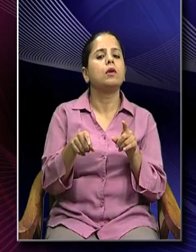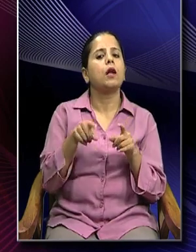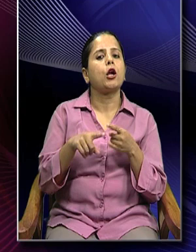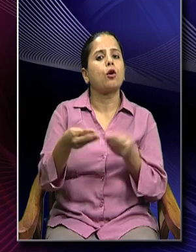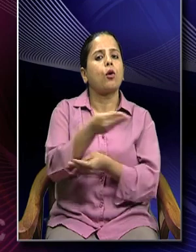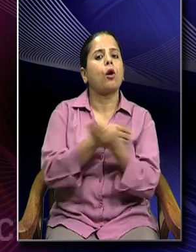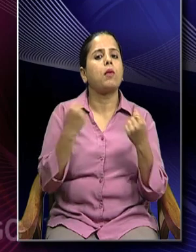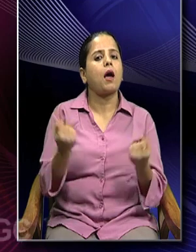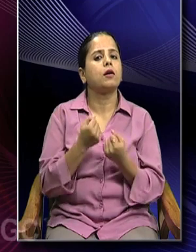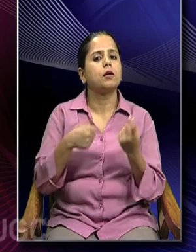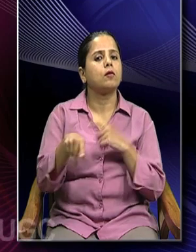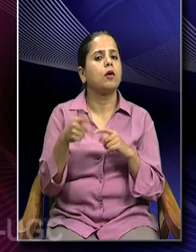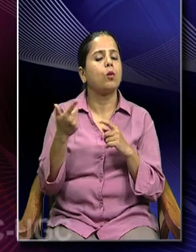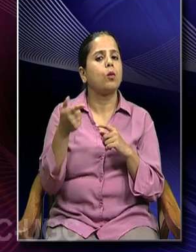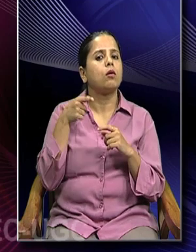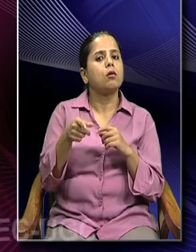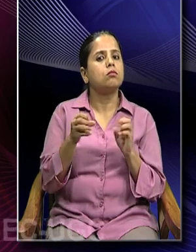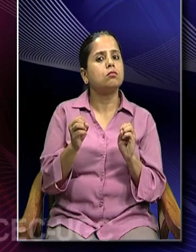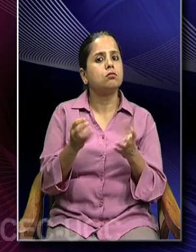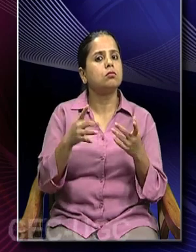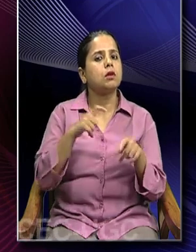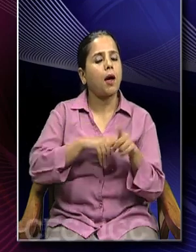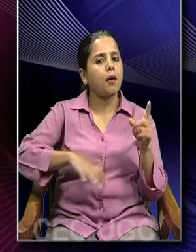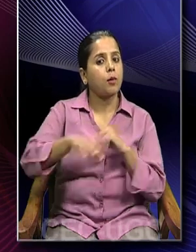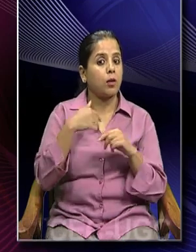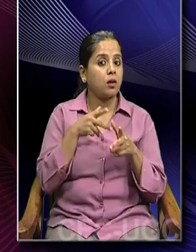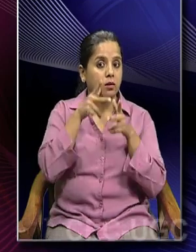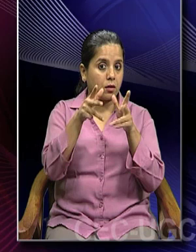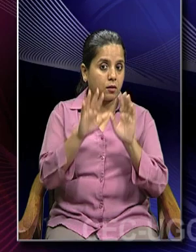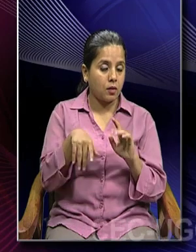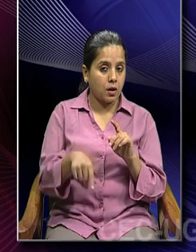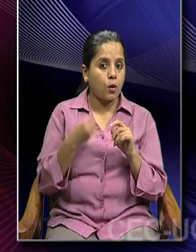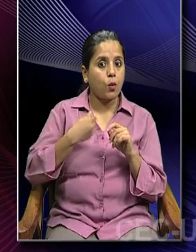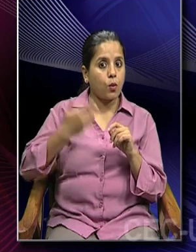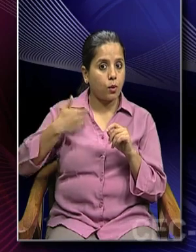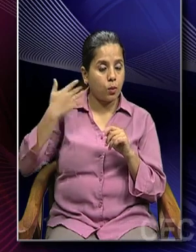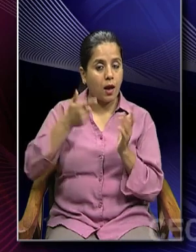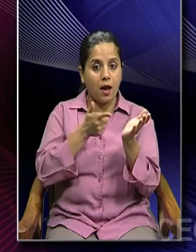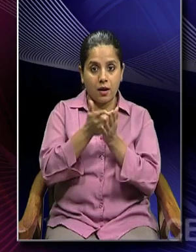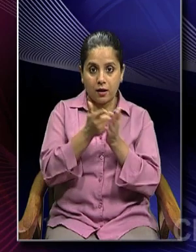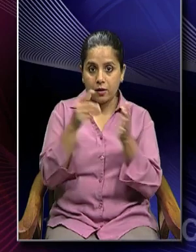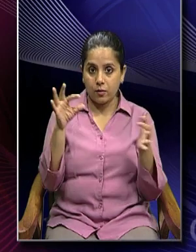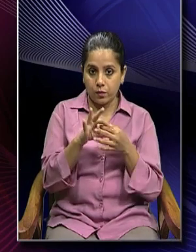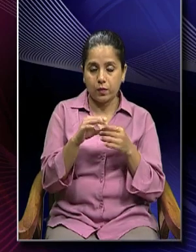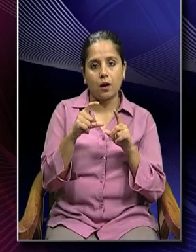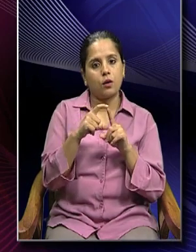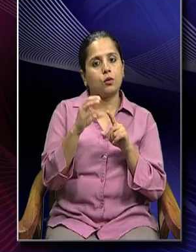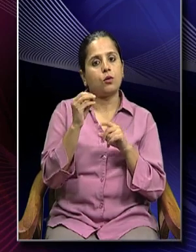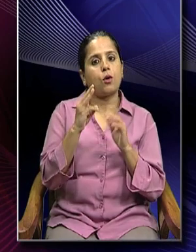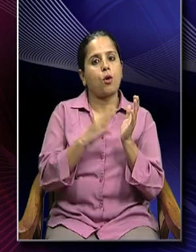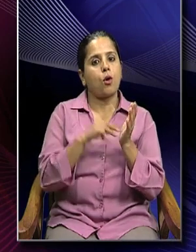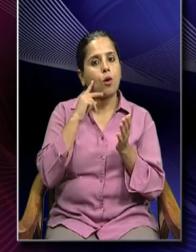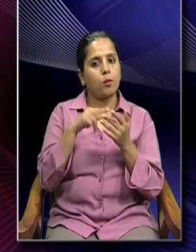activities across this era? I told you that in traditionality agriculture was the dominant form.